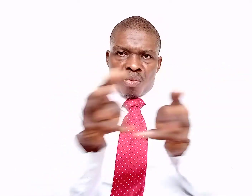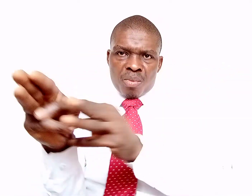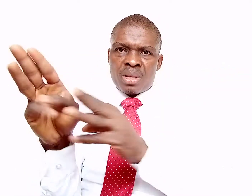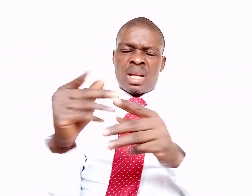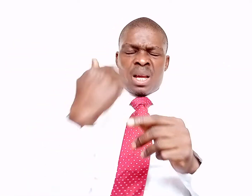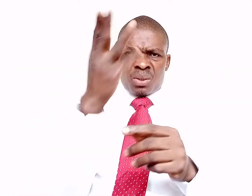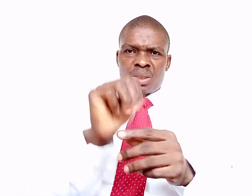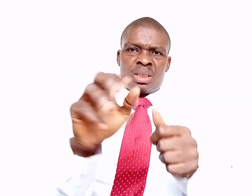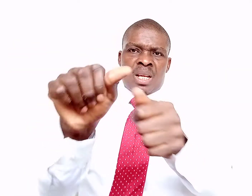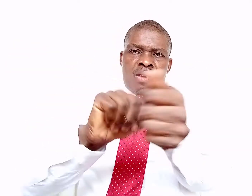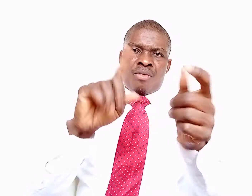watching match.